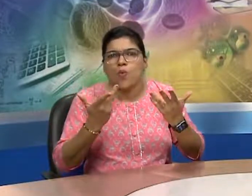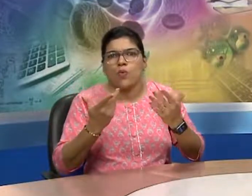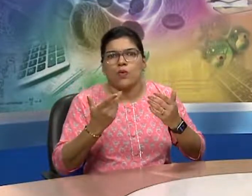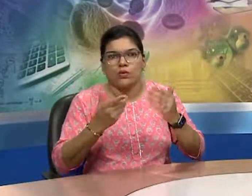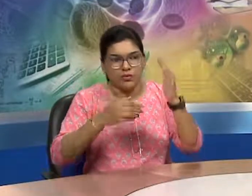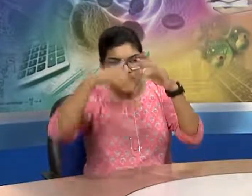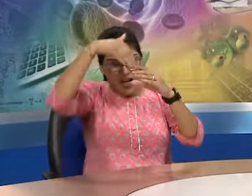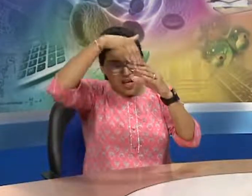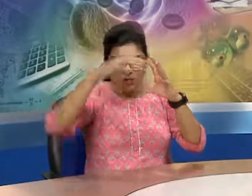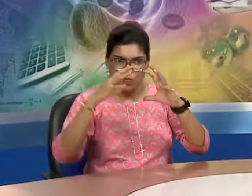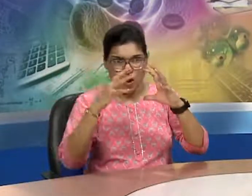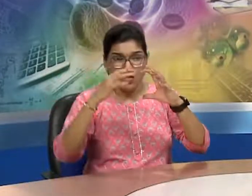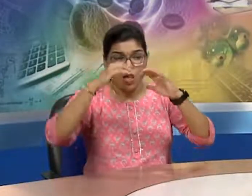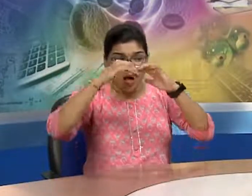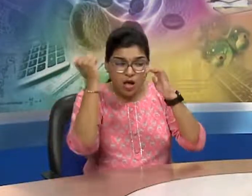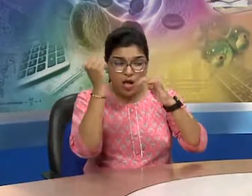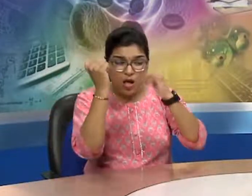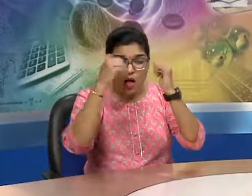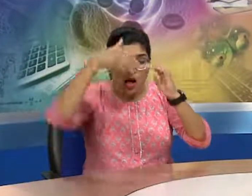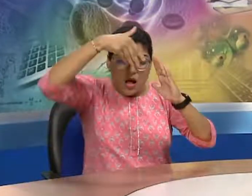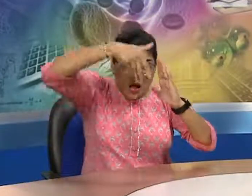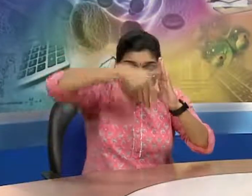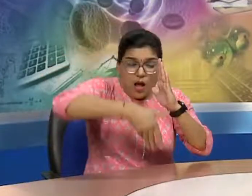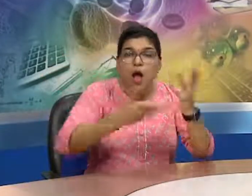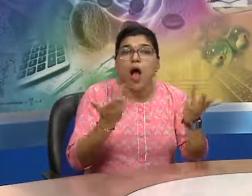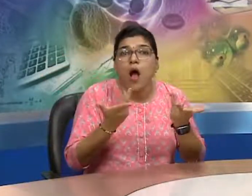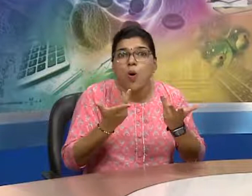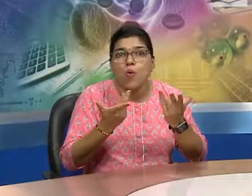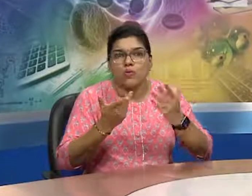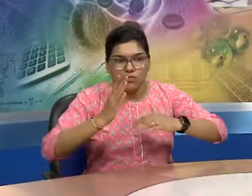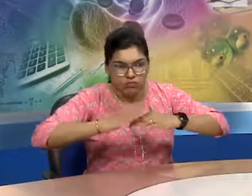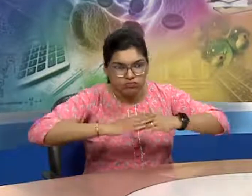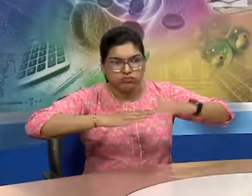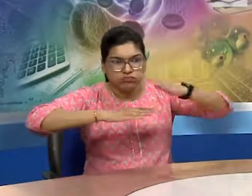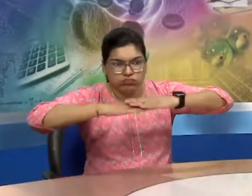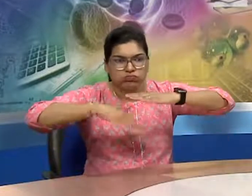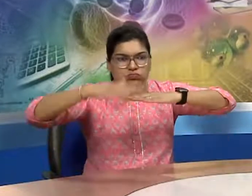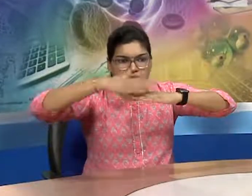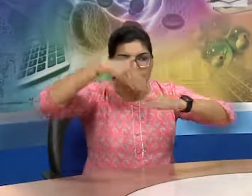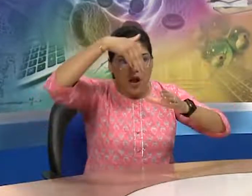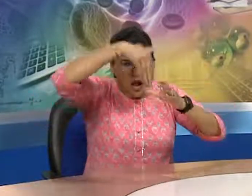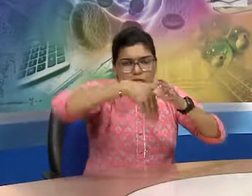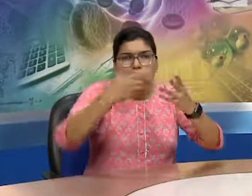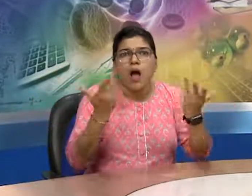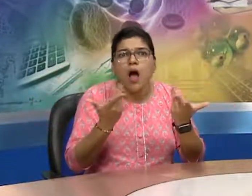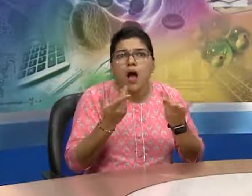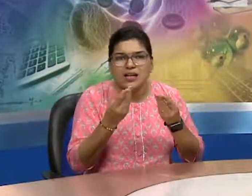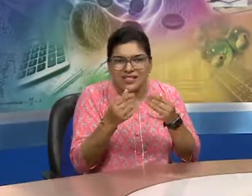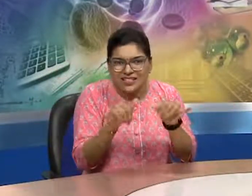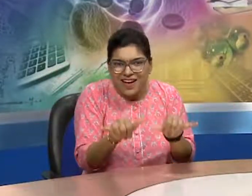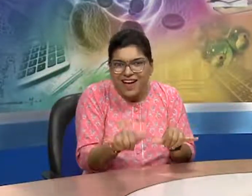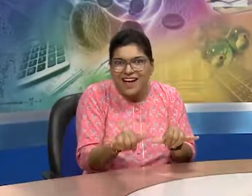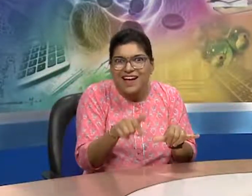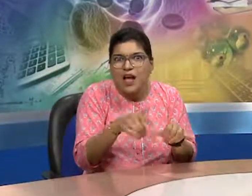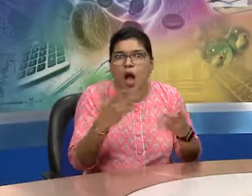It is something which is done for getting information or acquiring